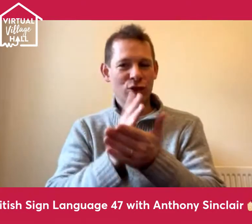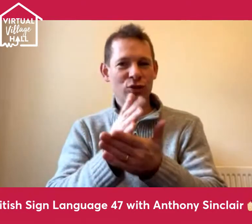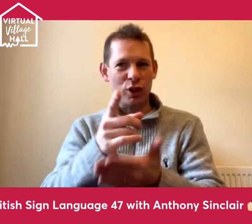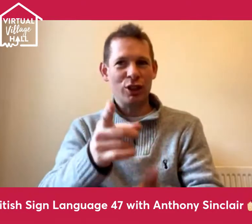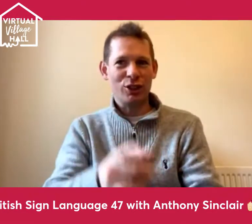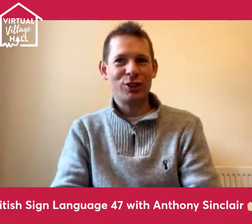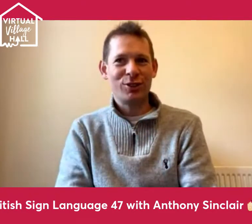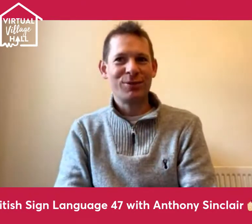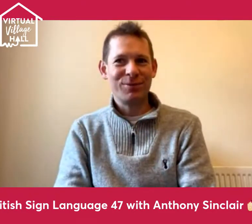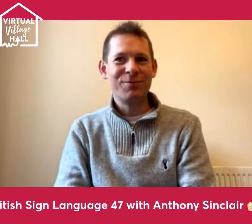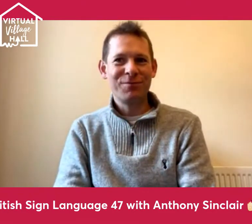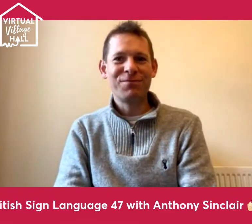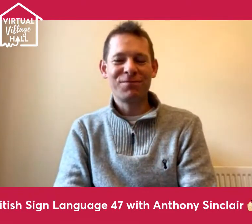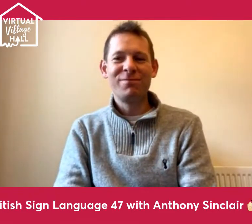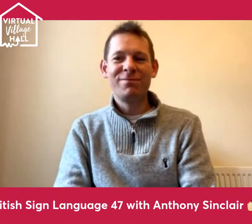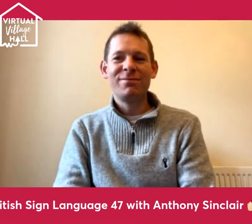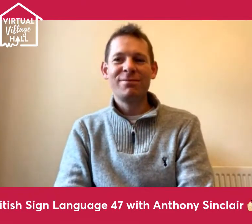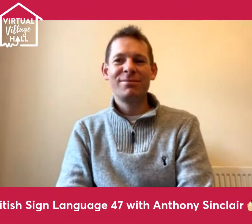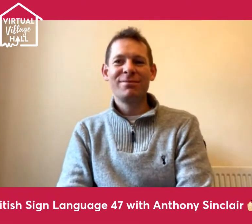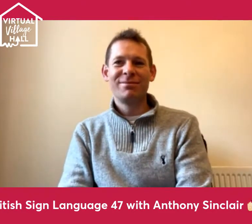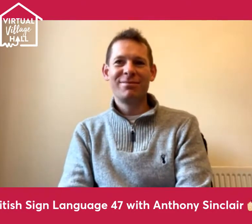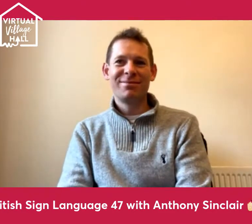I trust you completely. I know you wouldn't be speeding.